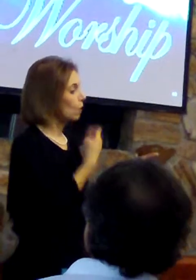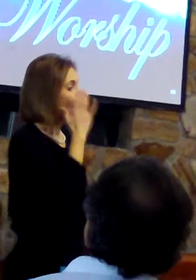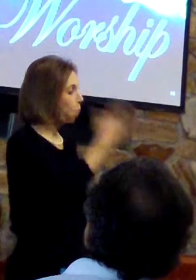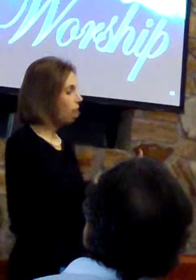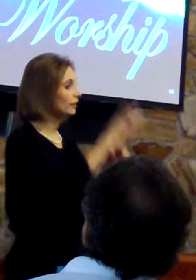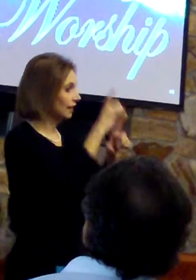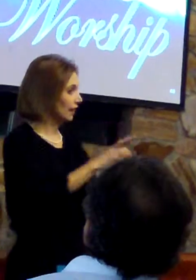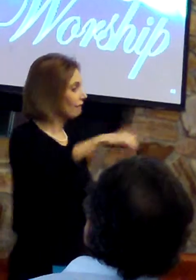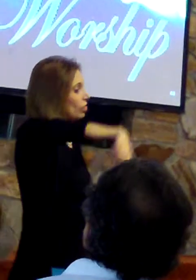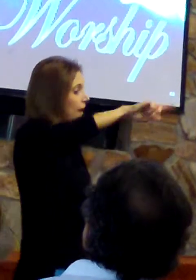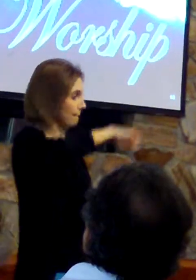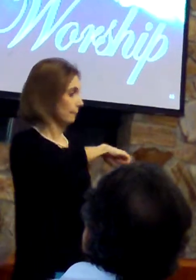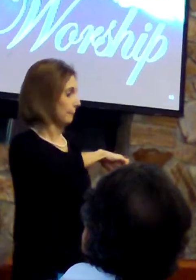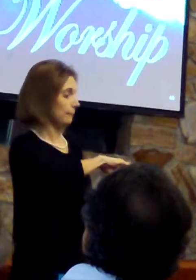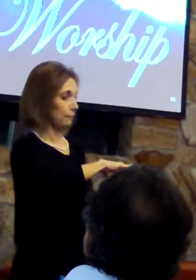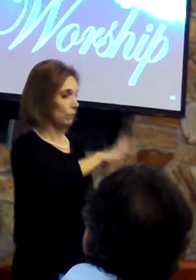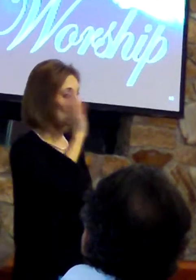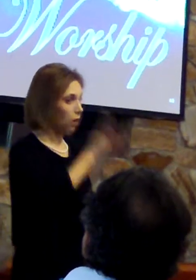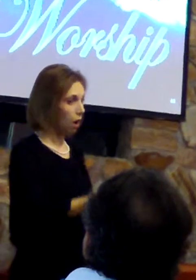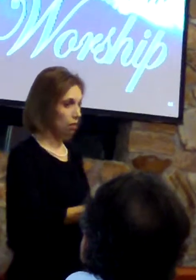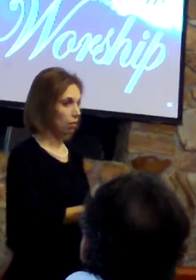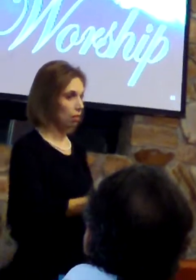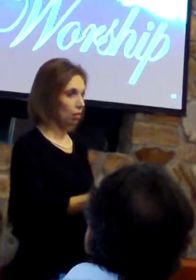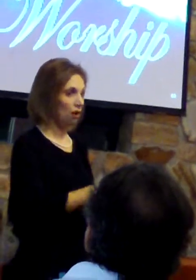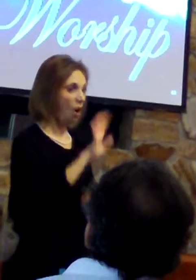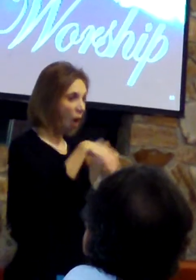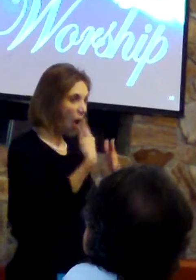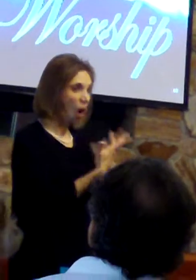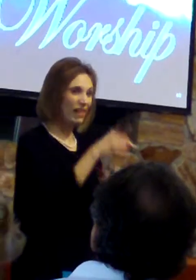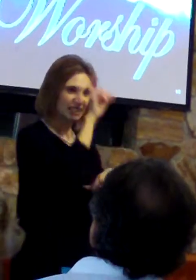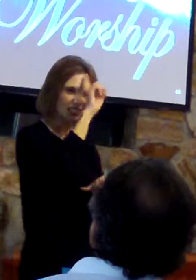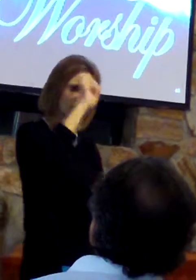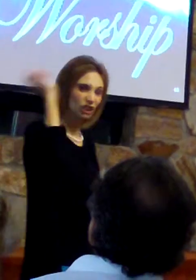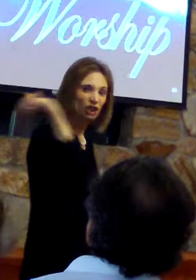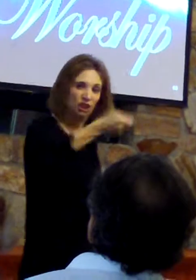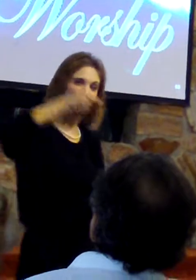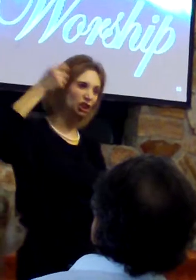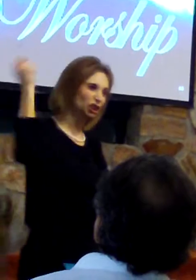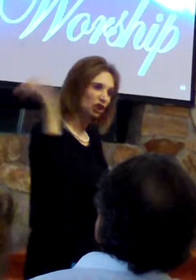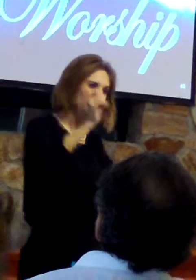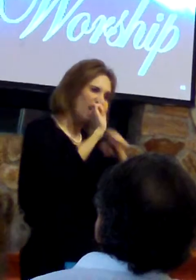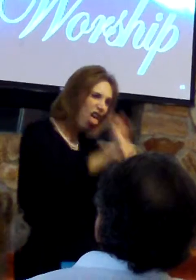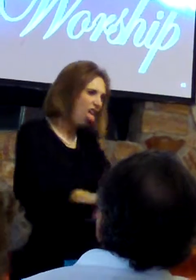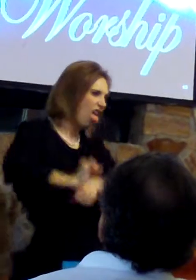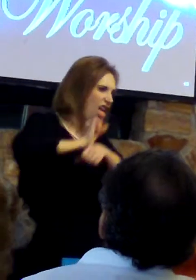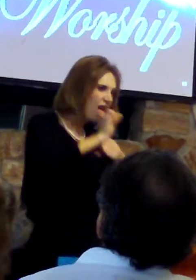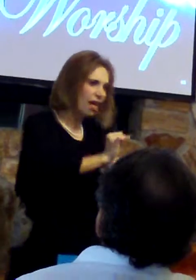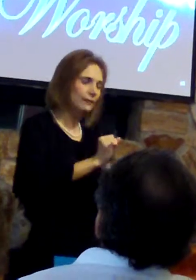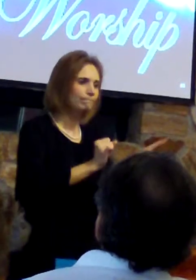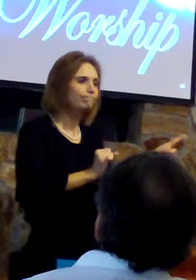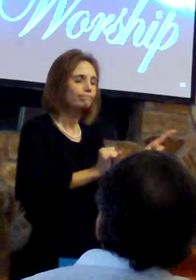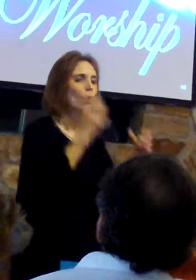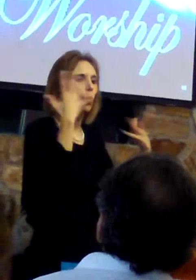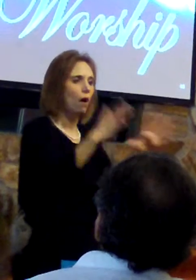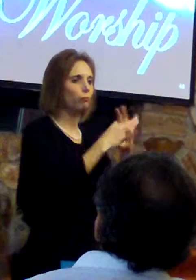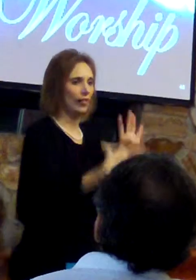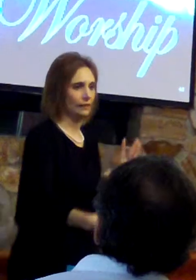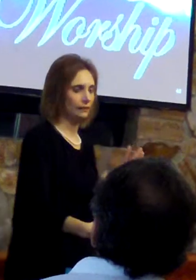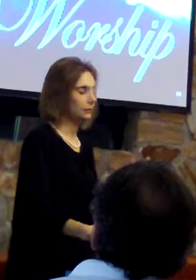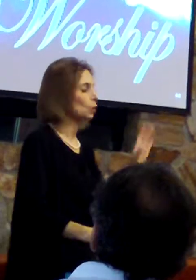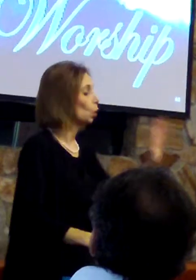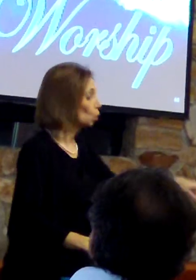of Egypt, from Pharaoh and the Egyptian taskmasters. And so Moses, here's what I want you to do. I want you to go to